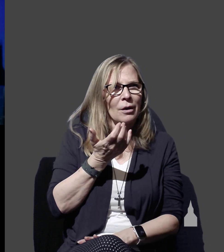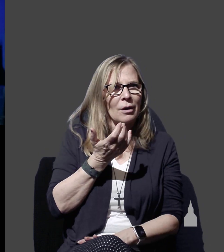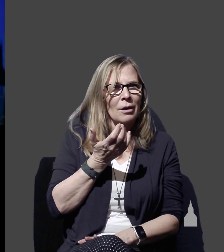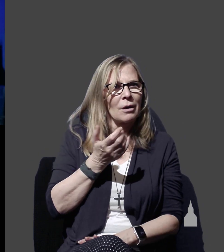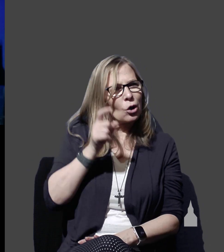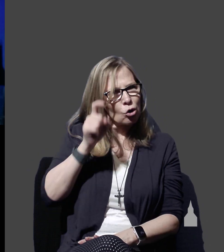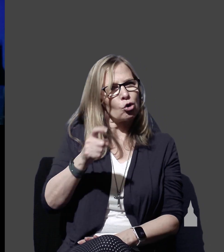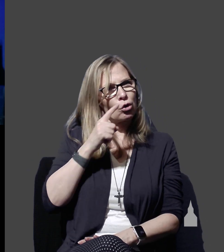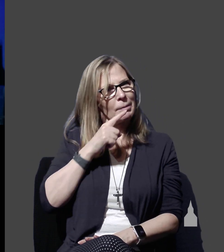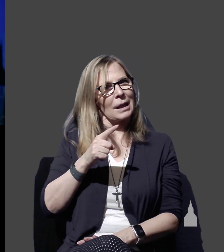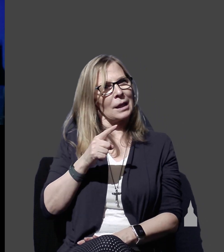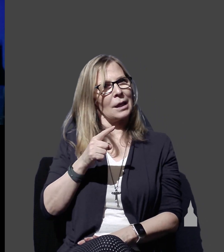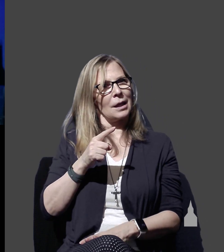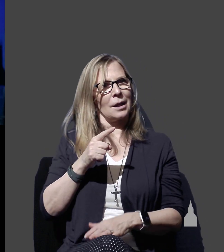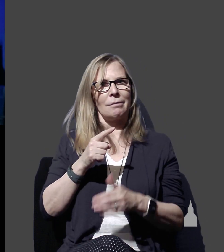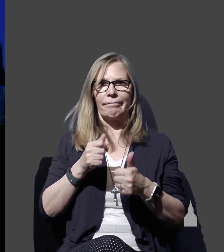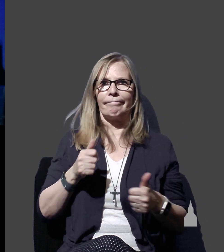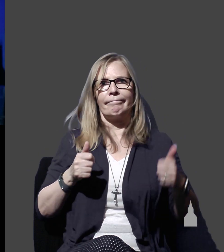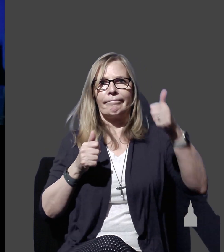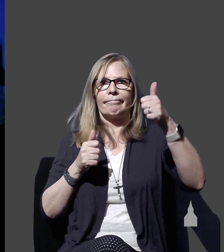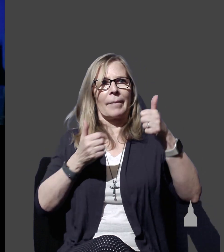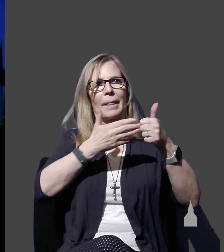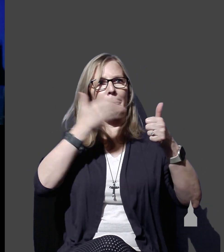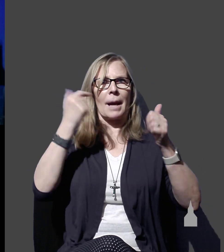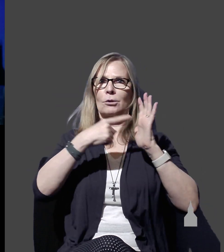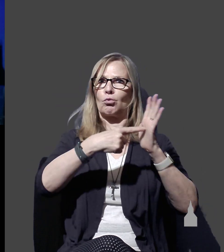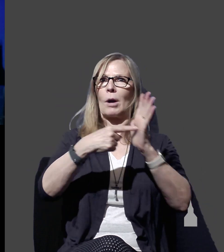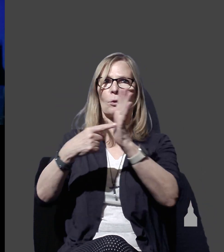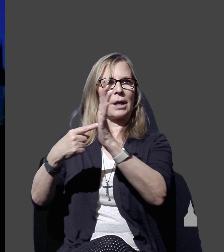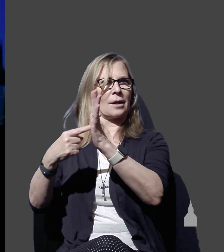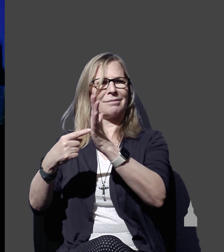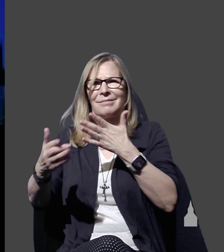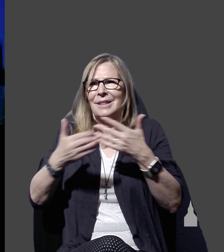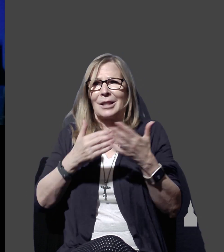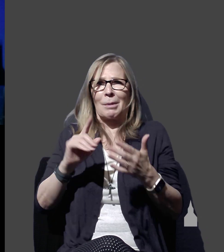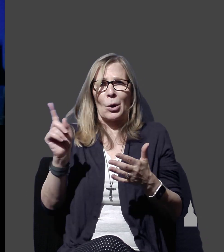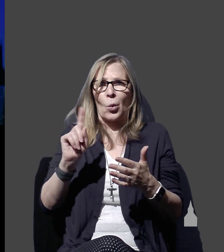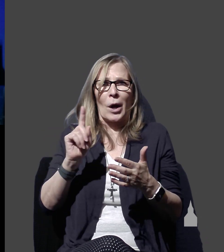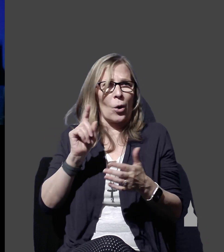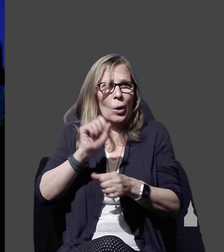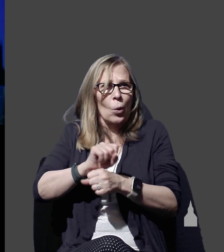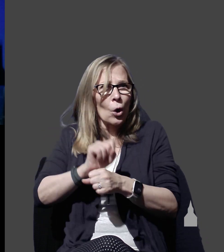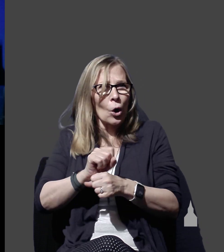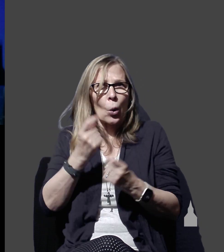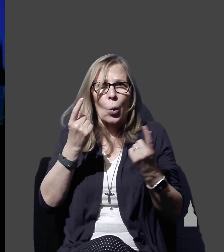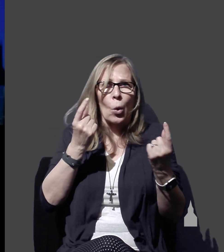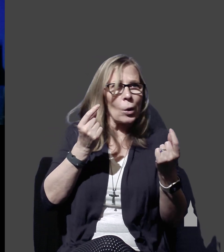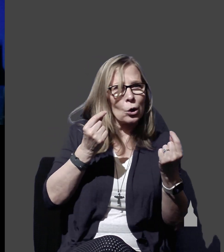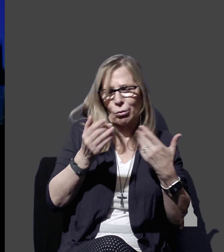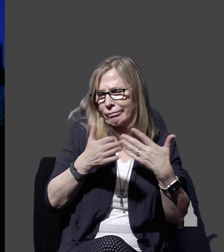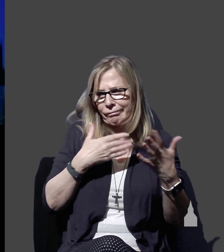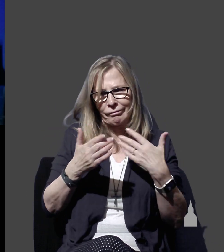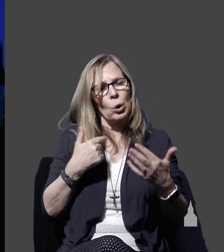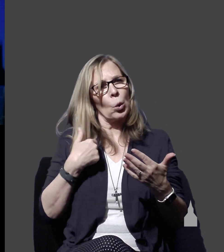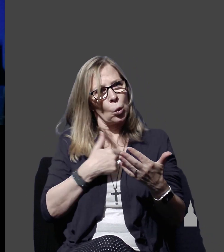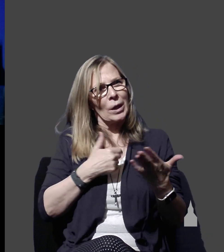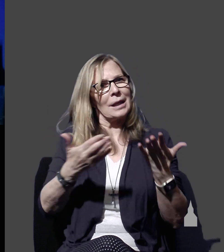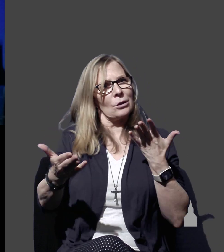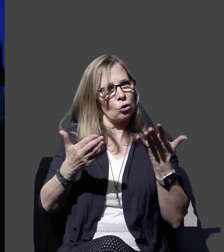We should be the standard for all other employees, no matter what we do, no matter where we work. We serve the Lord Jesus